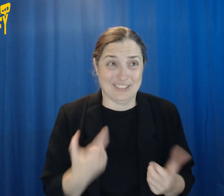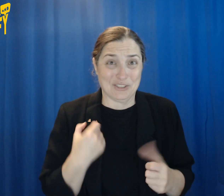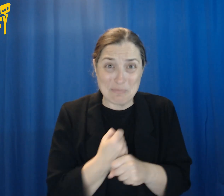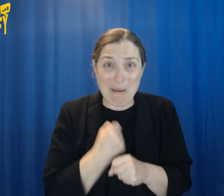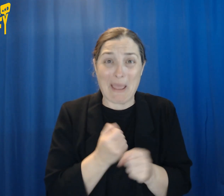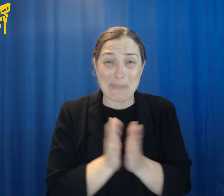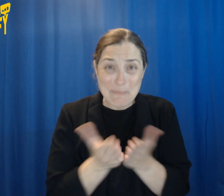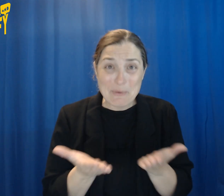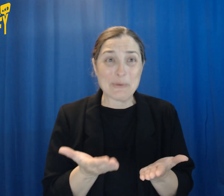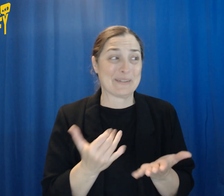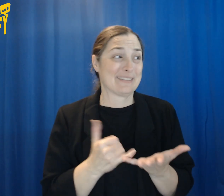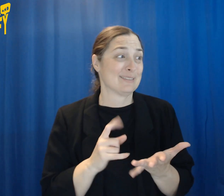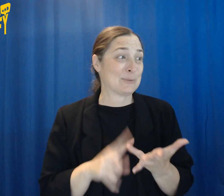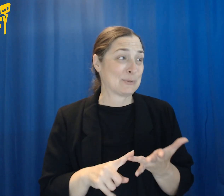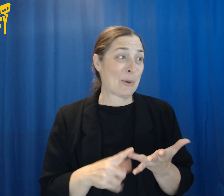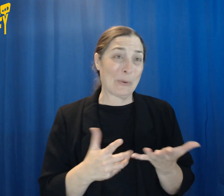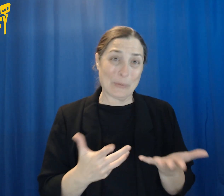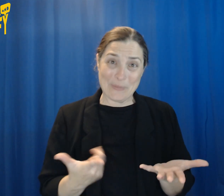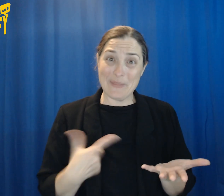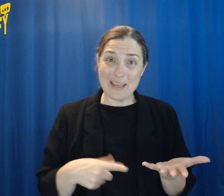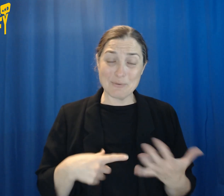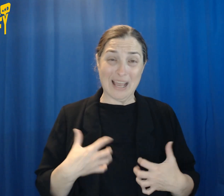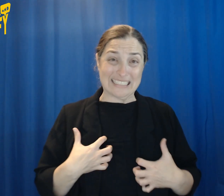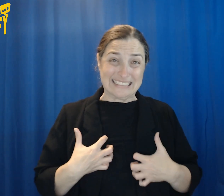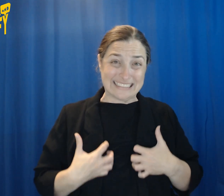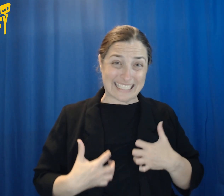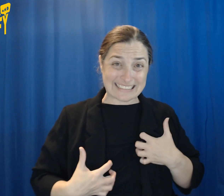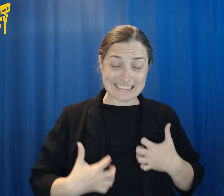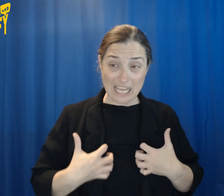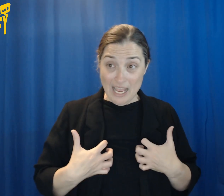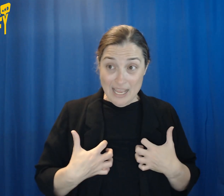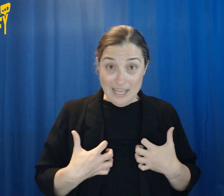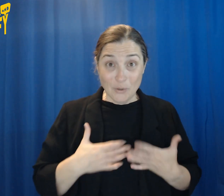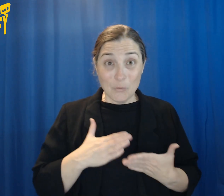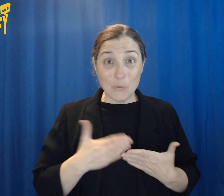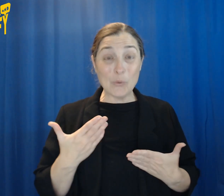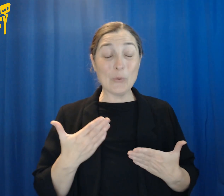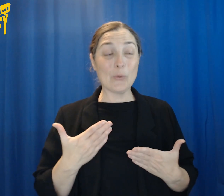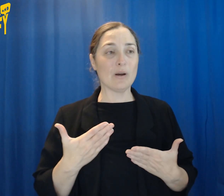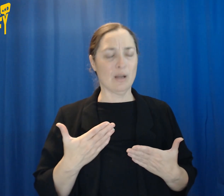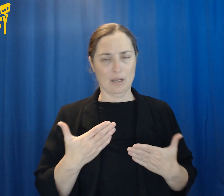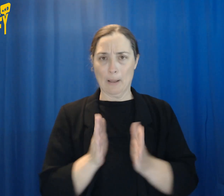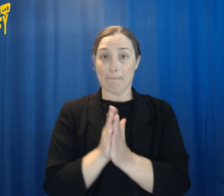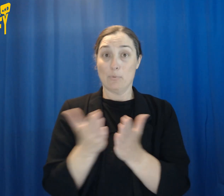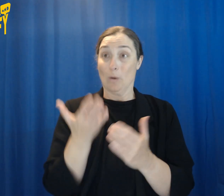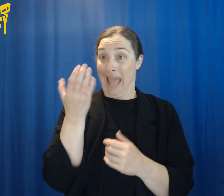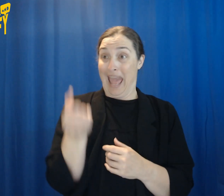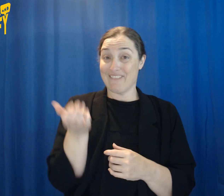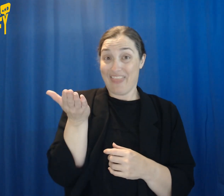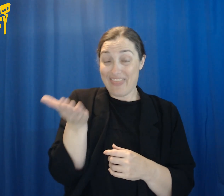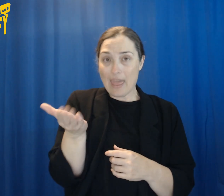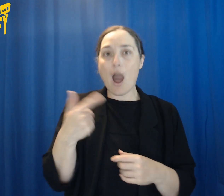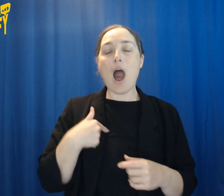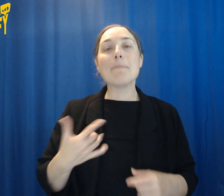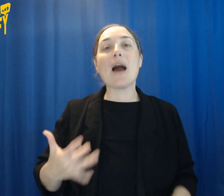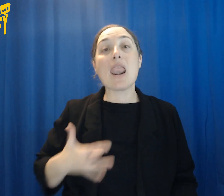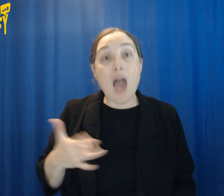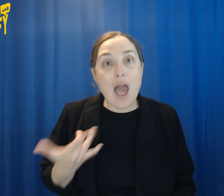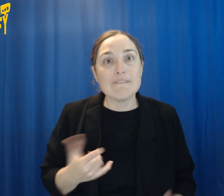yeah, I think that's probably where the excitement comes from. It's like, Nick, it's not just the fact that my book is on a shelf, but that I'm alive to point at it and then